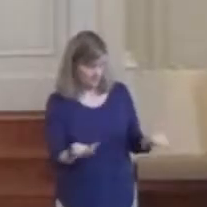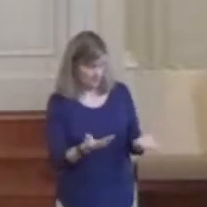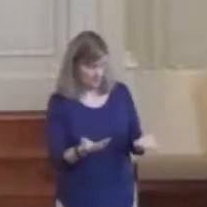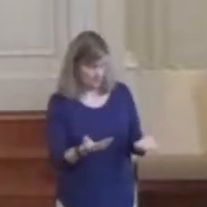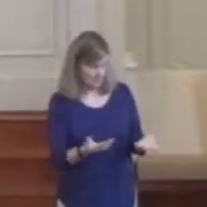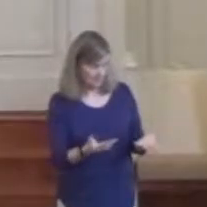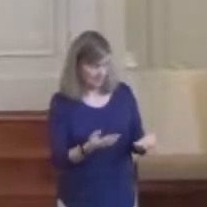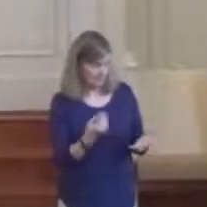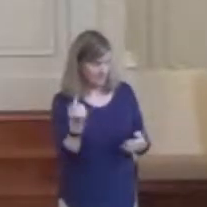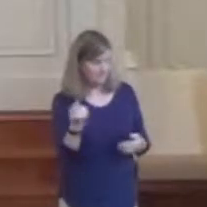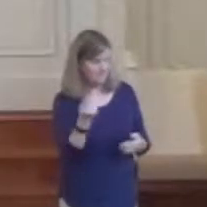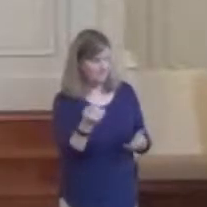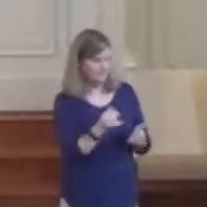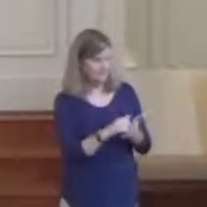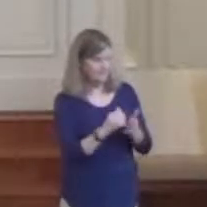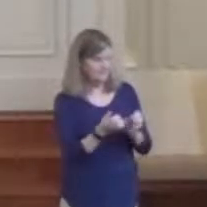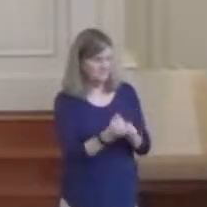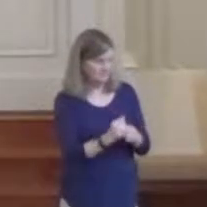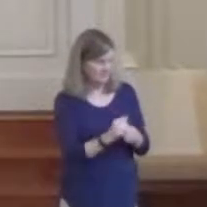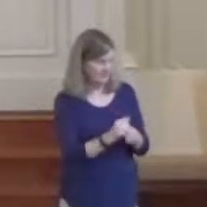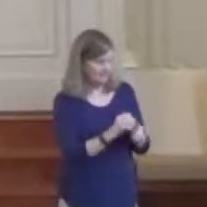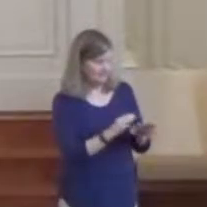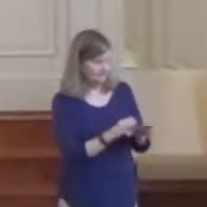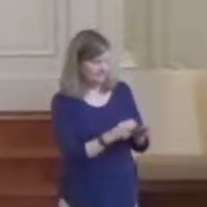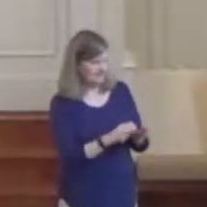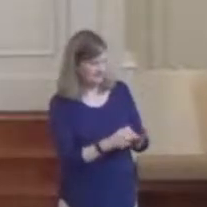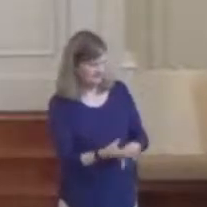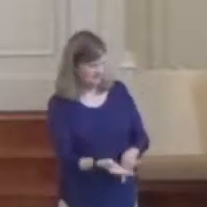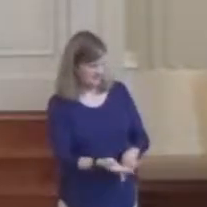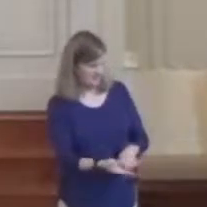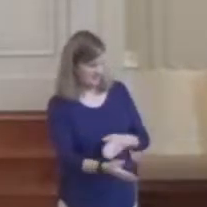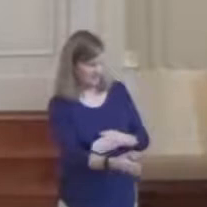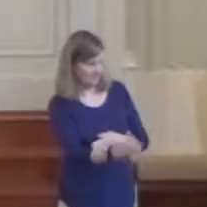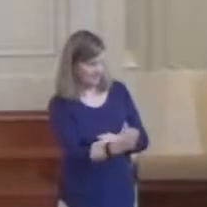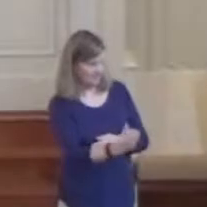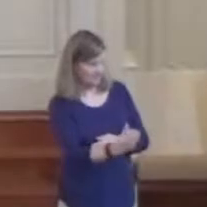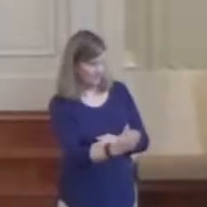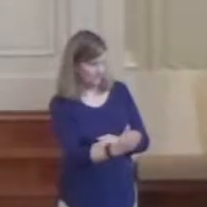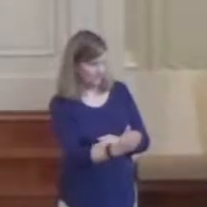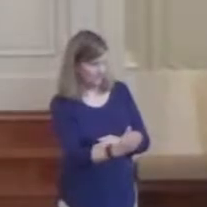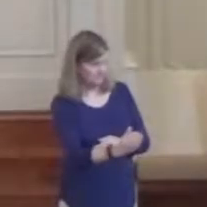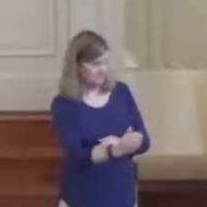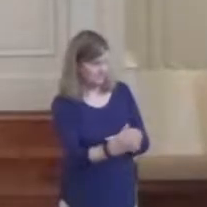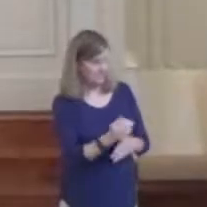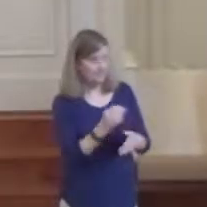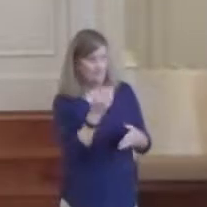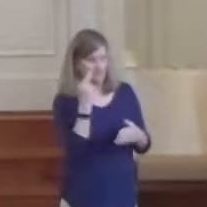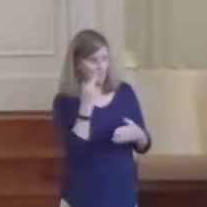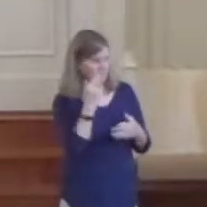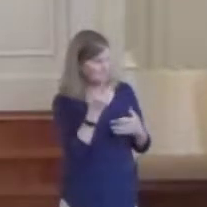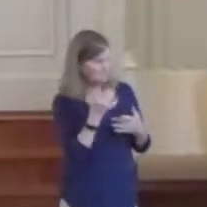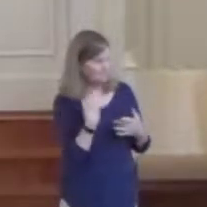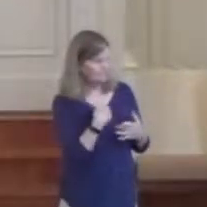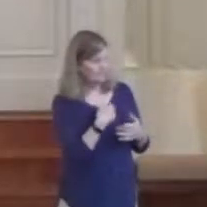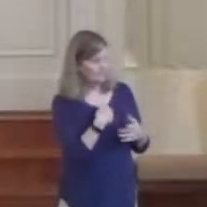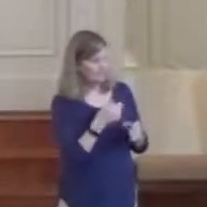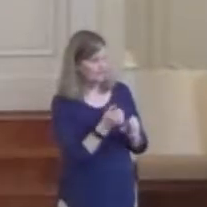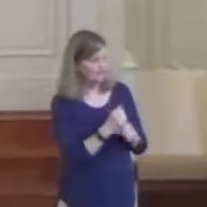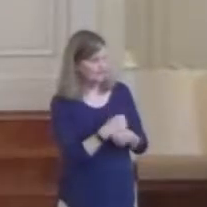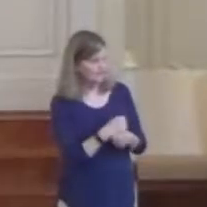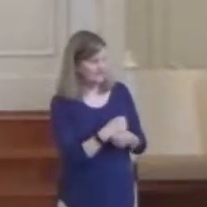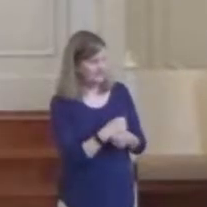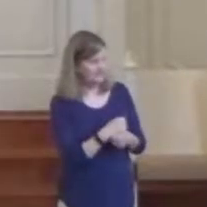something that is made out of the corpse of defeated divine beings. And the reason that we are created is to